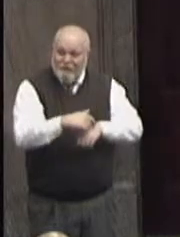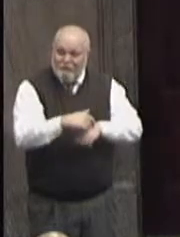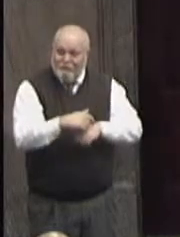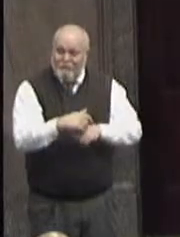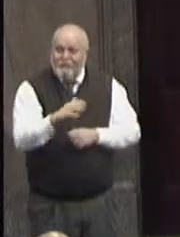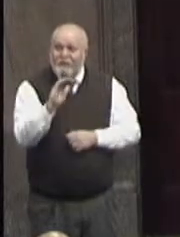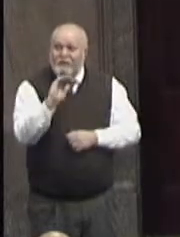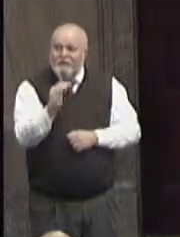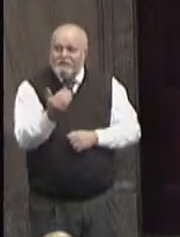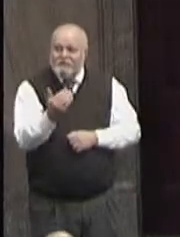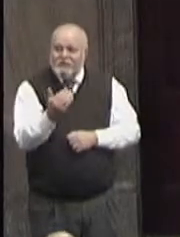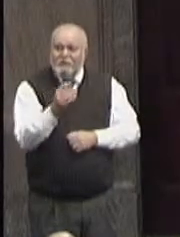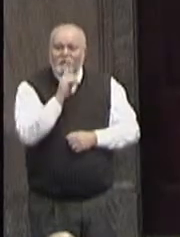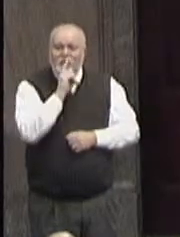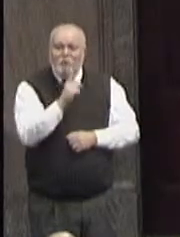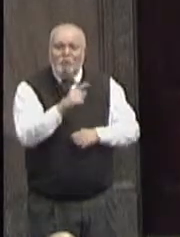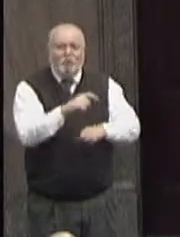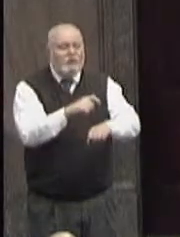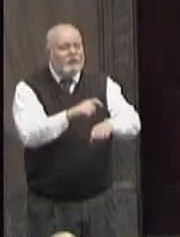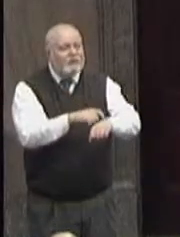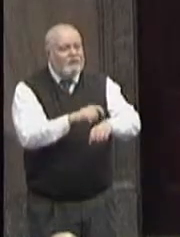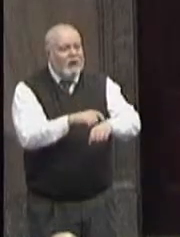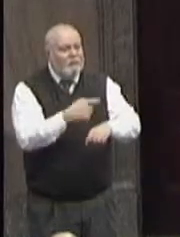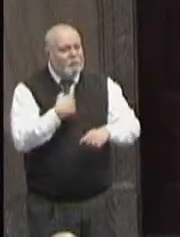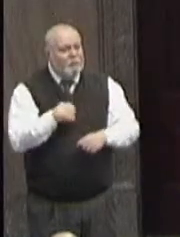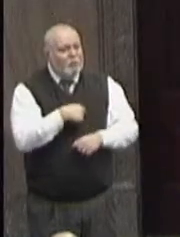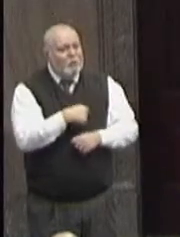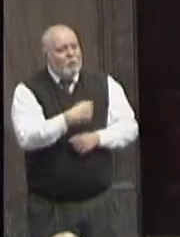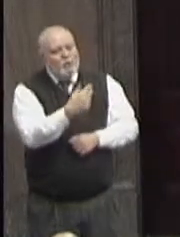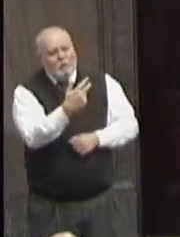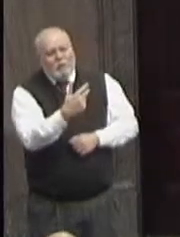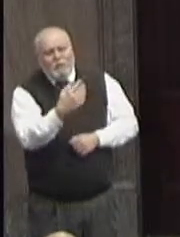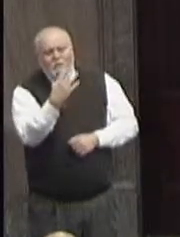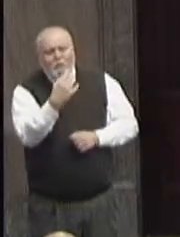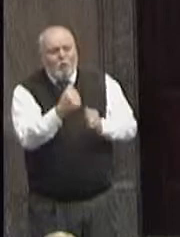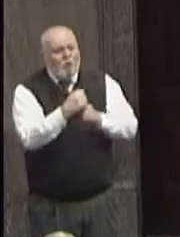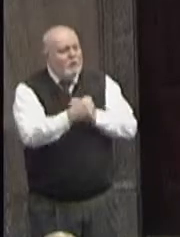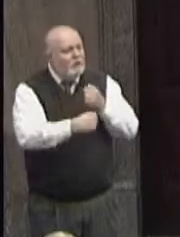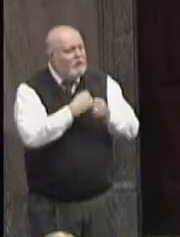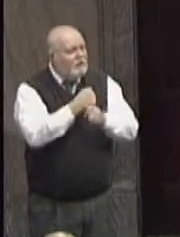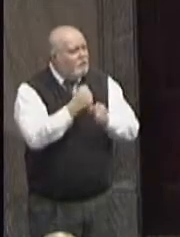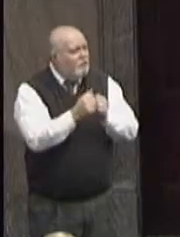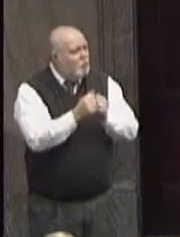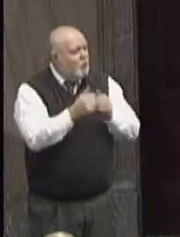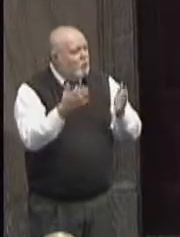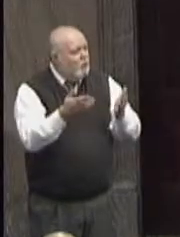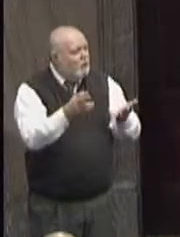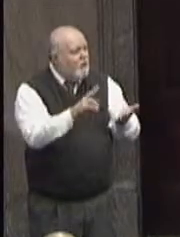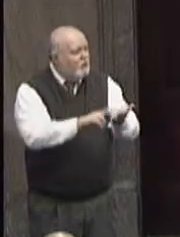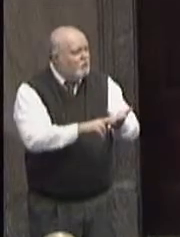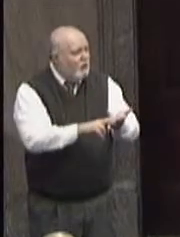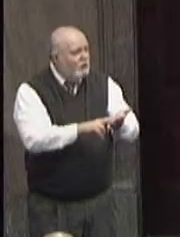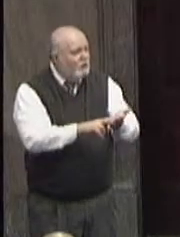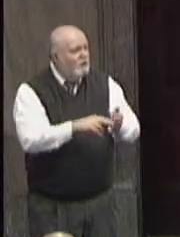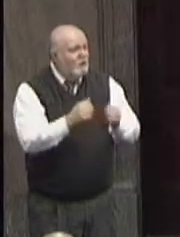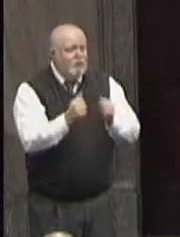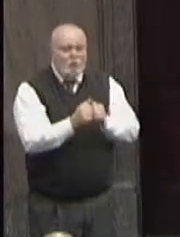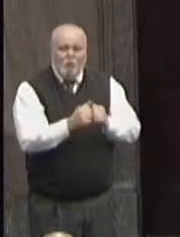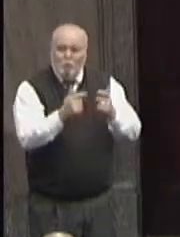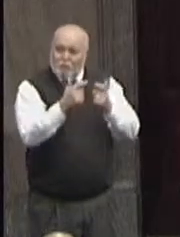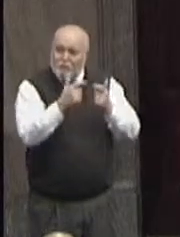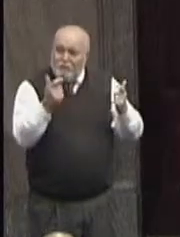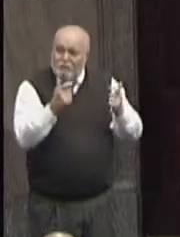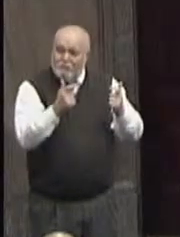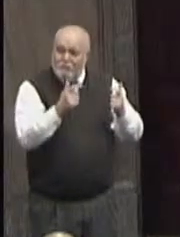there were times that we were 3 or 4 years without a contract, with a big battle